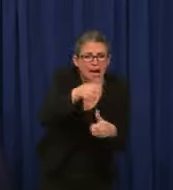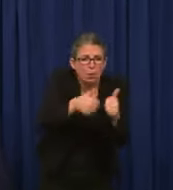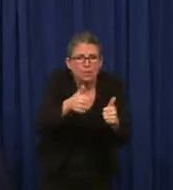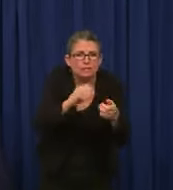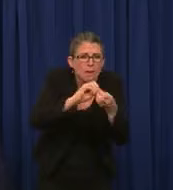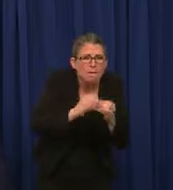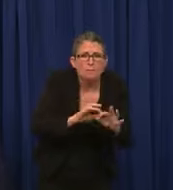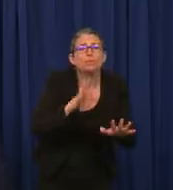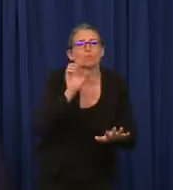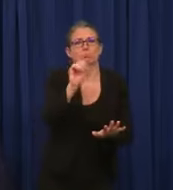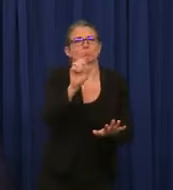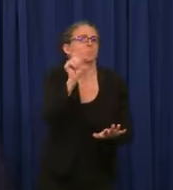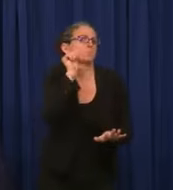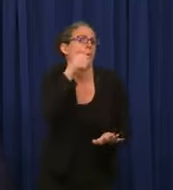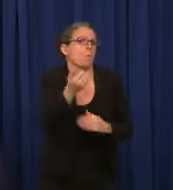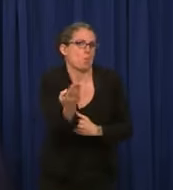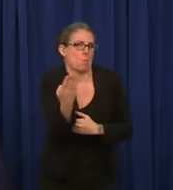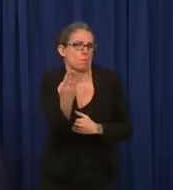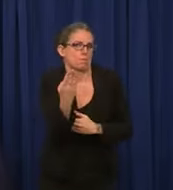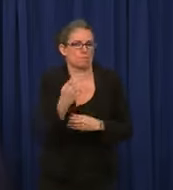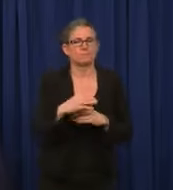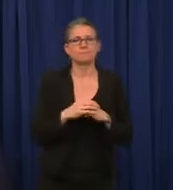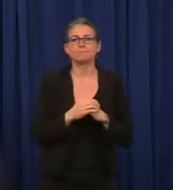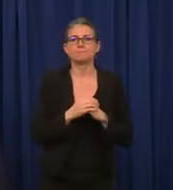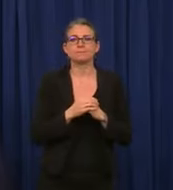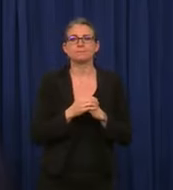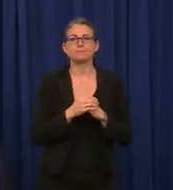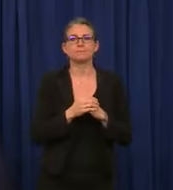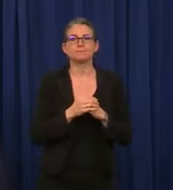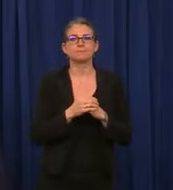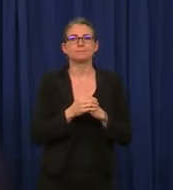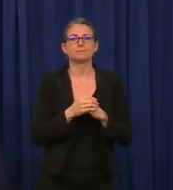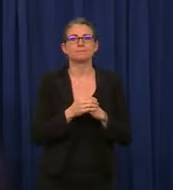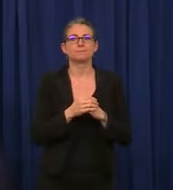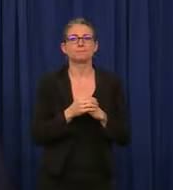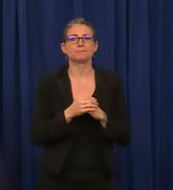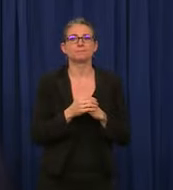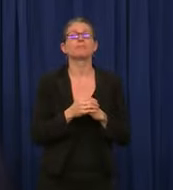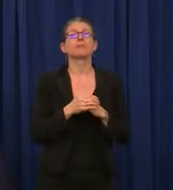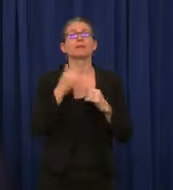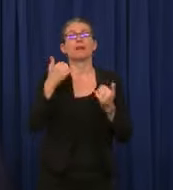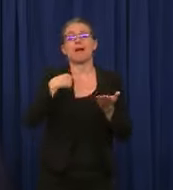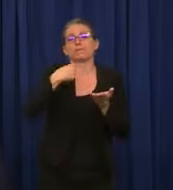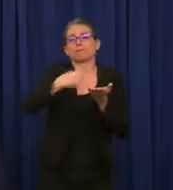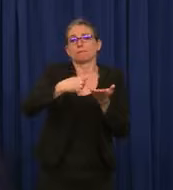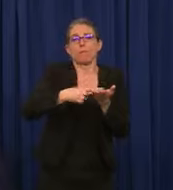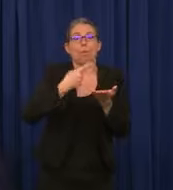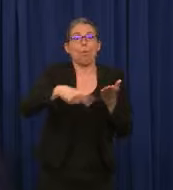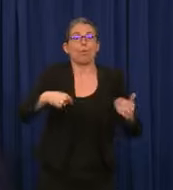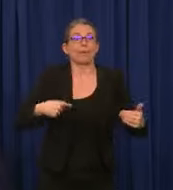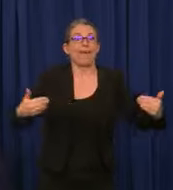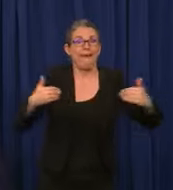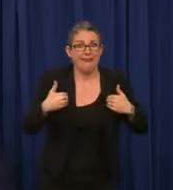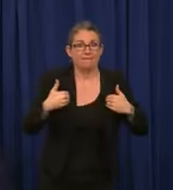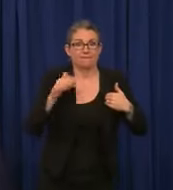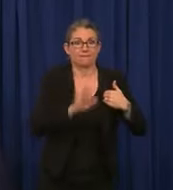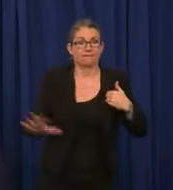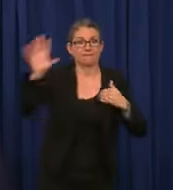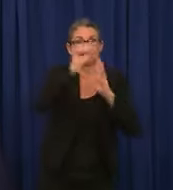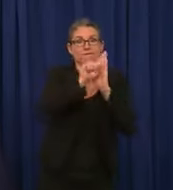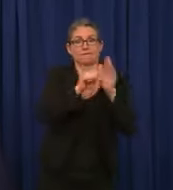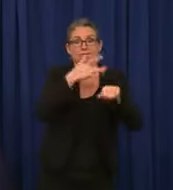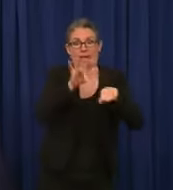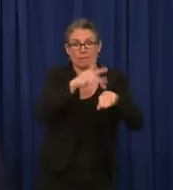In terms of the availability of key assets, as of right now, there are